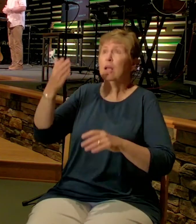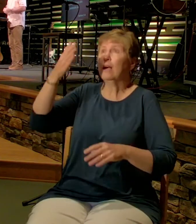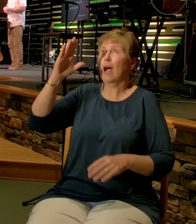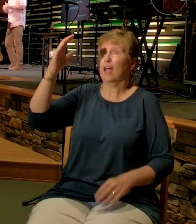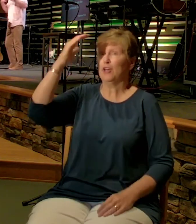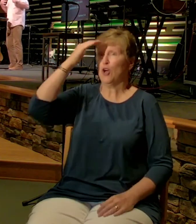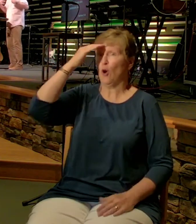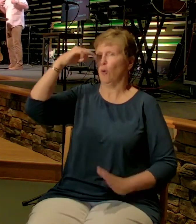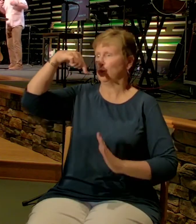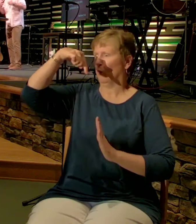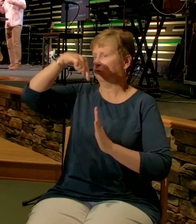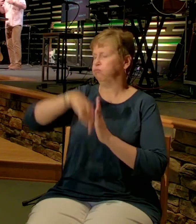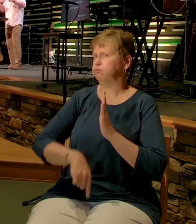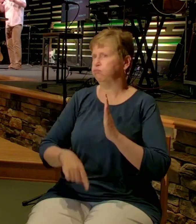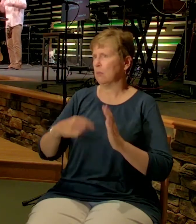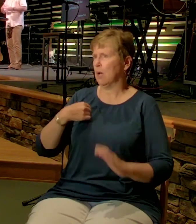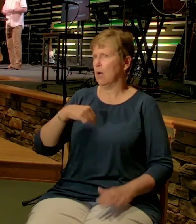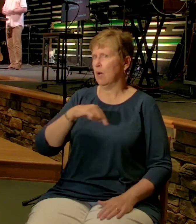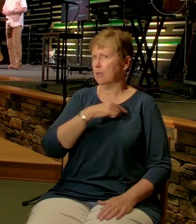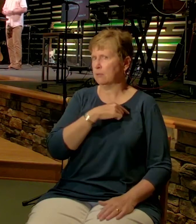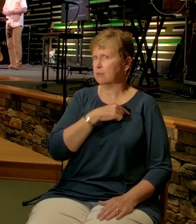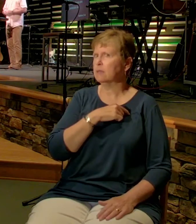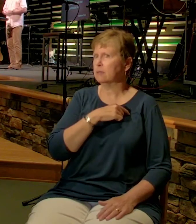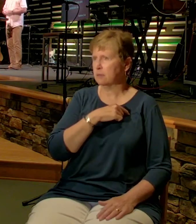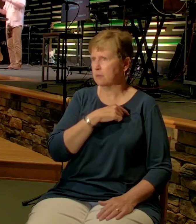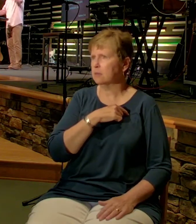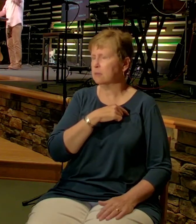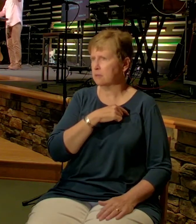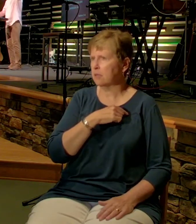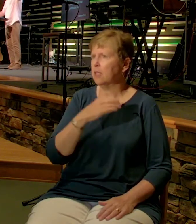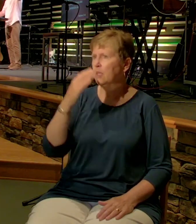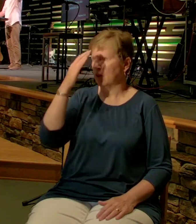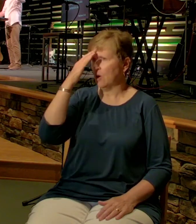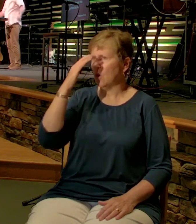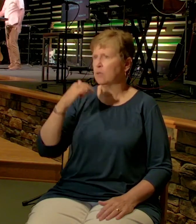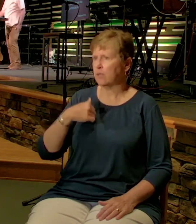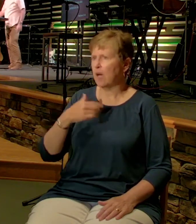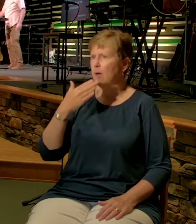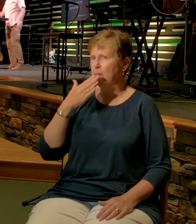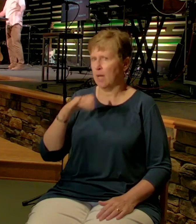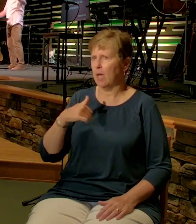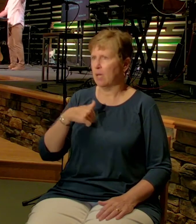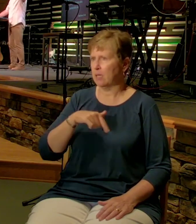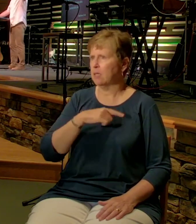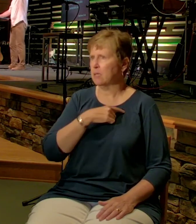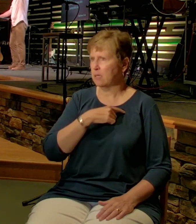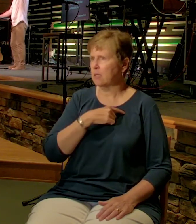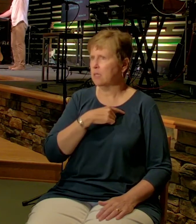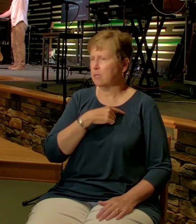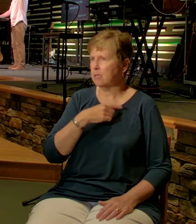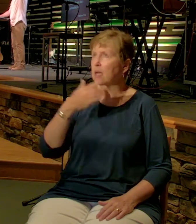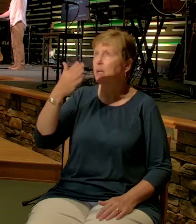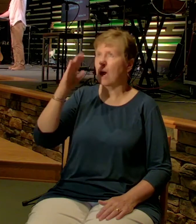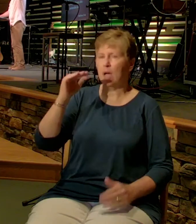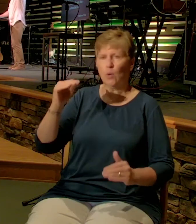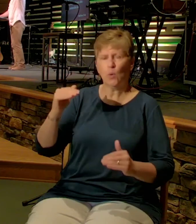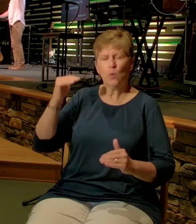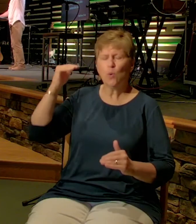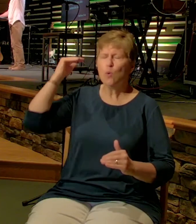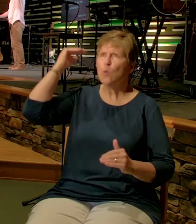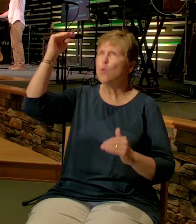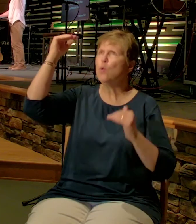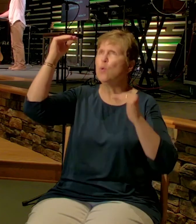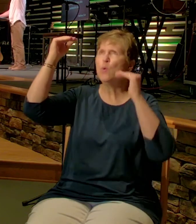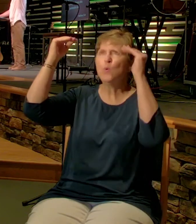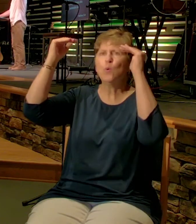us. God knows about our depravity. You see, God has a very high standard. God's standard for us and for